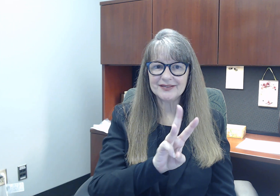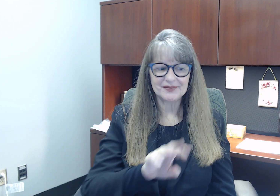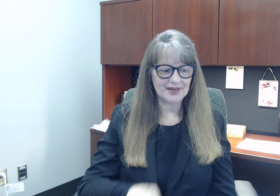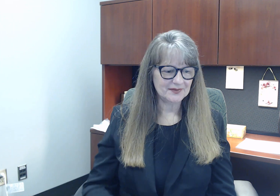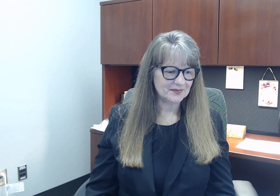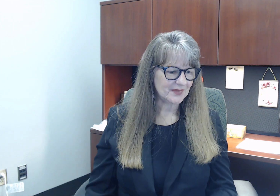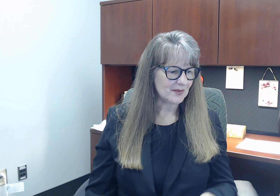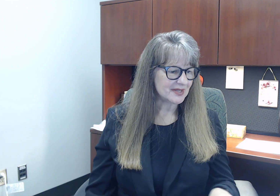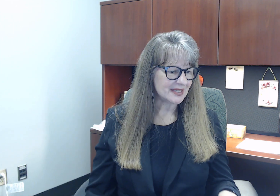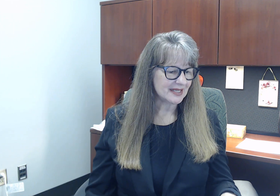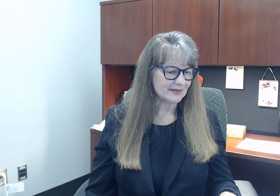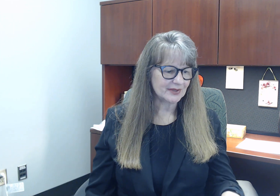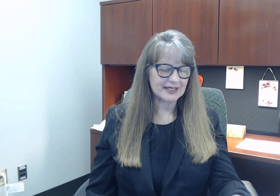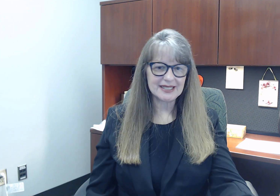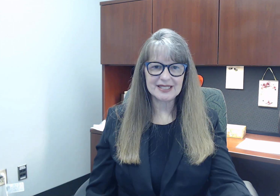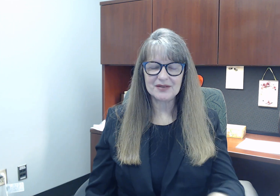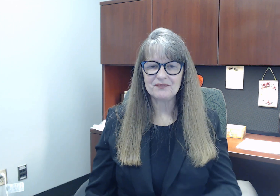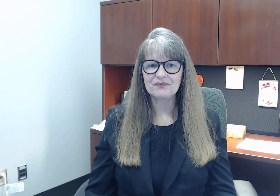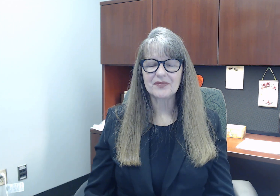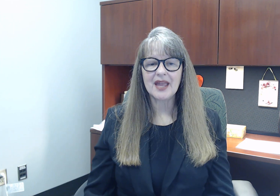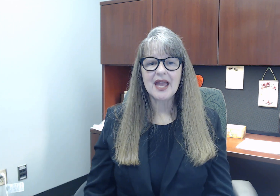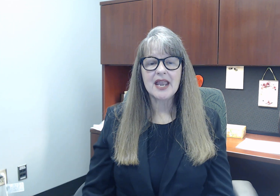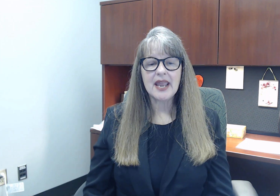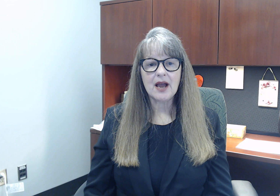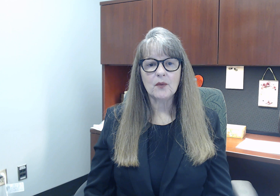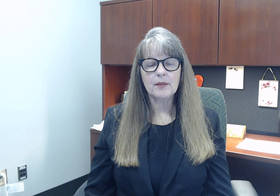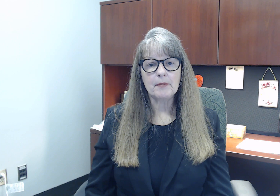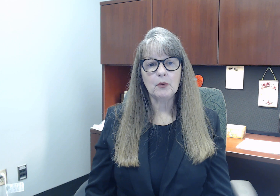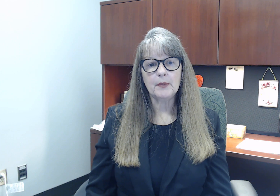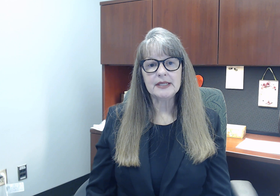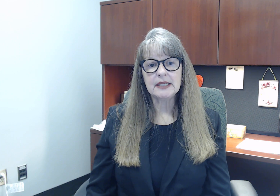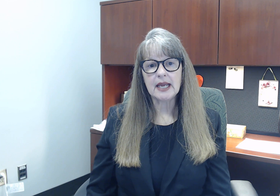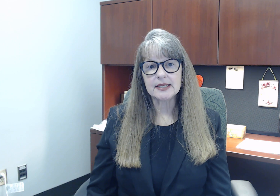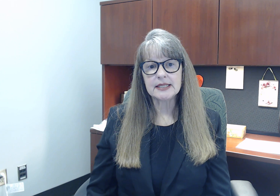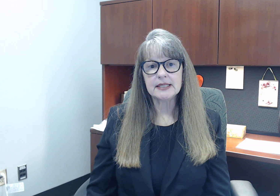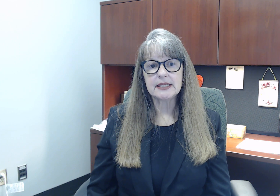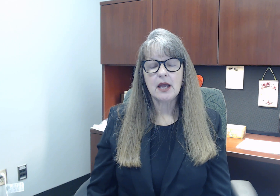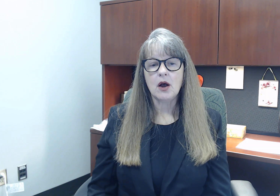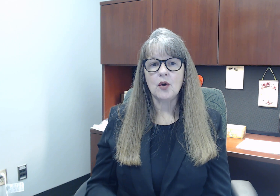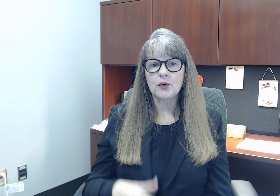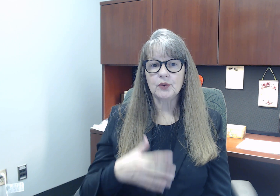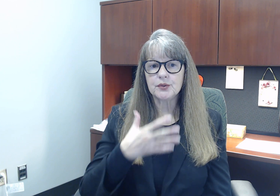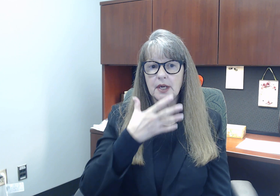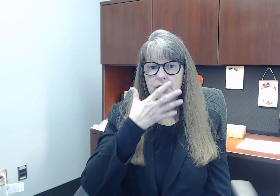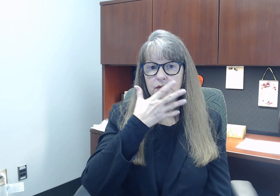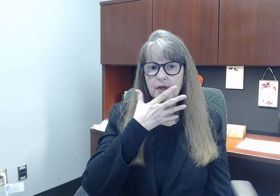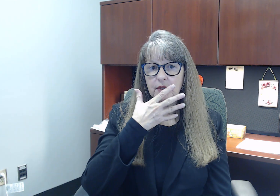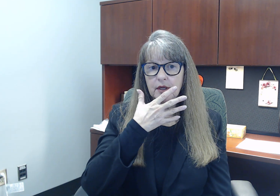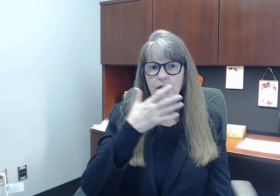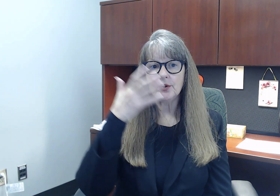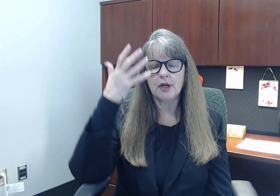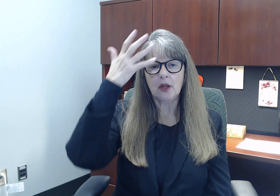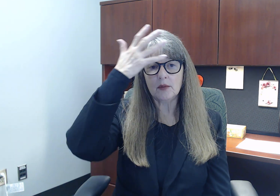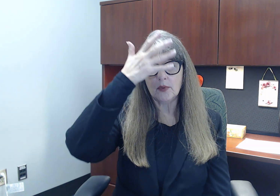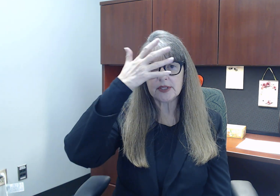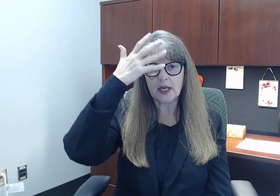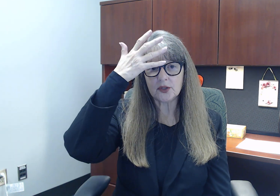right? That one's really easy. Now, remember when we did cousins, all the girl signs are down here and all the boy signs are